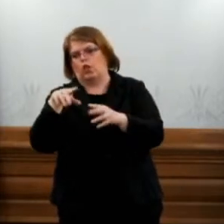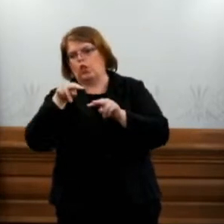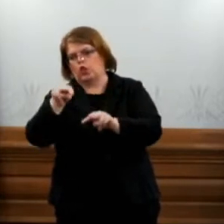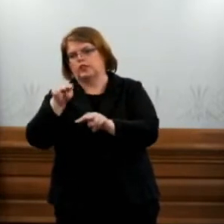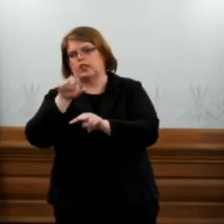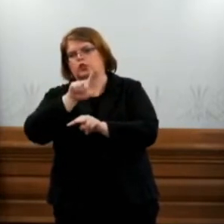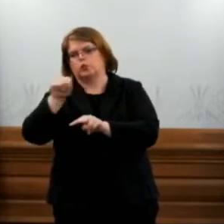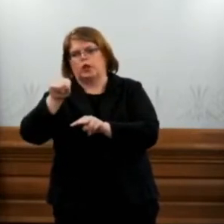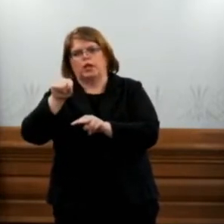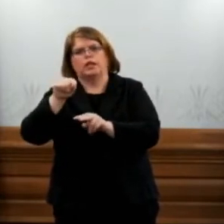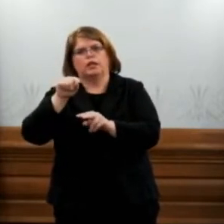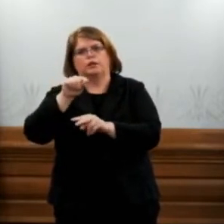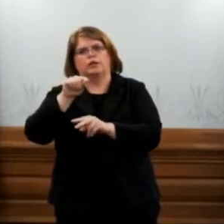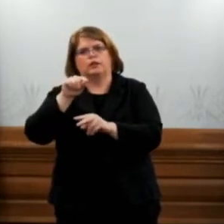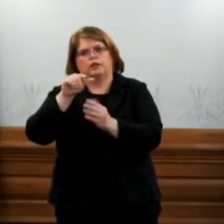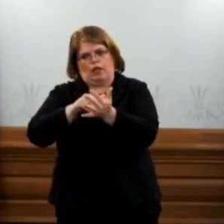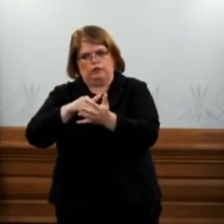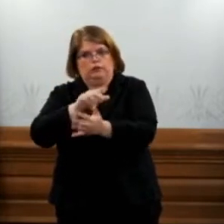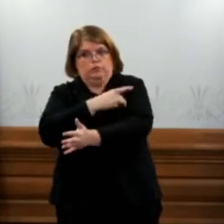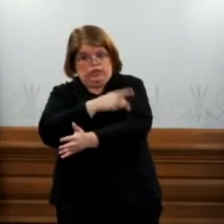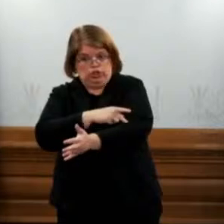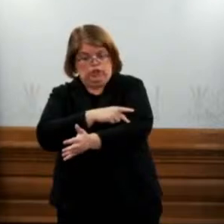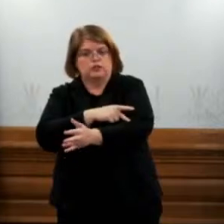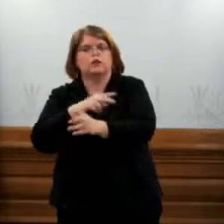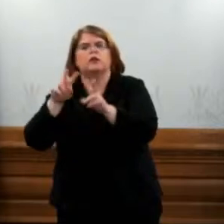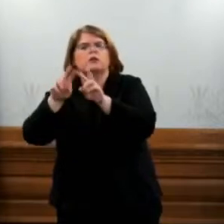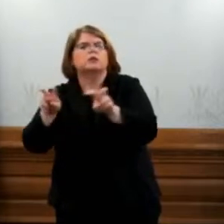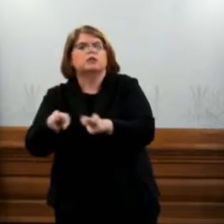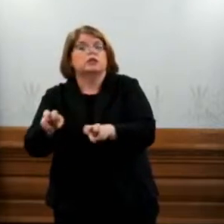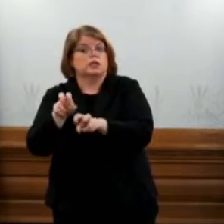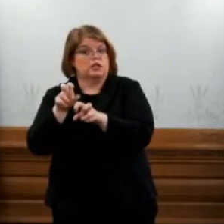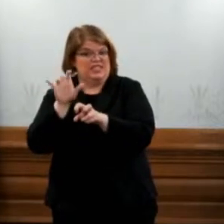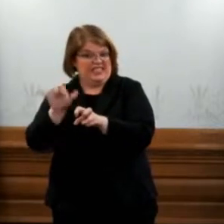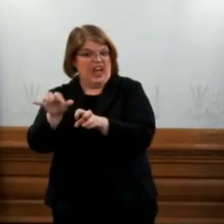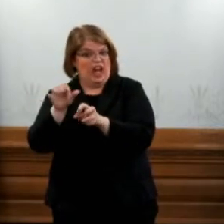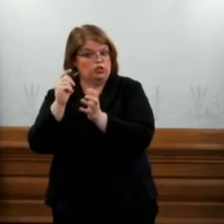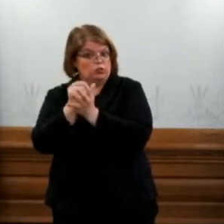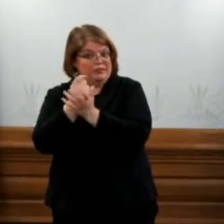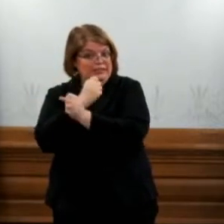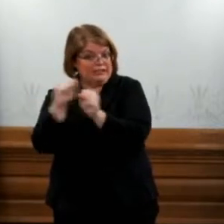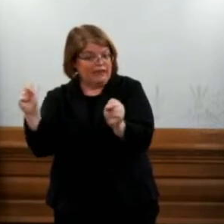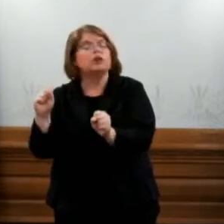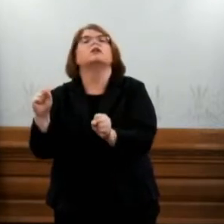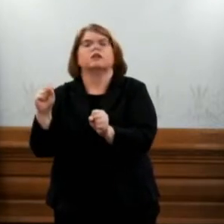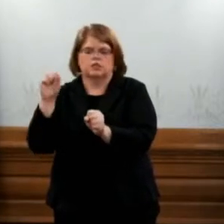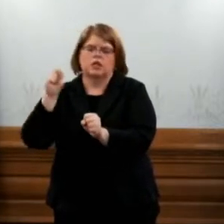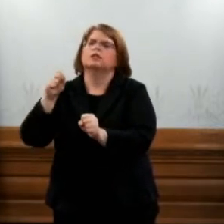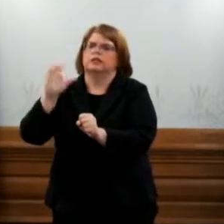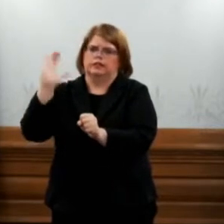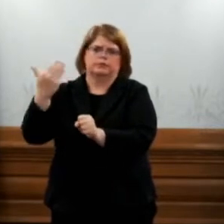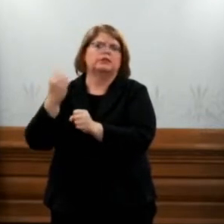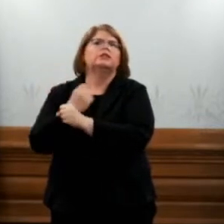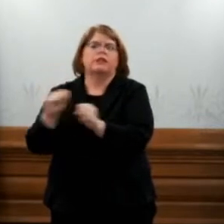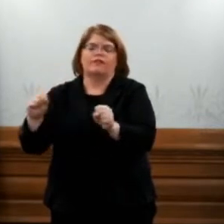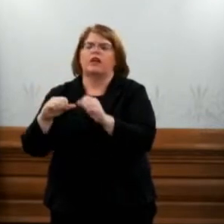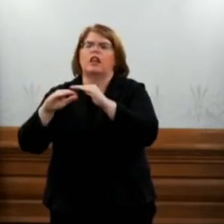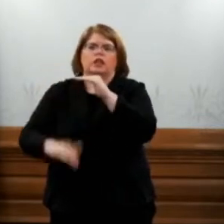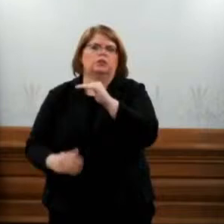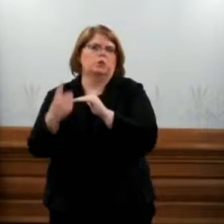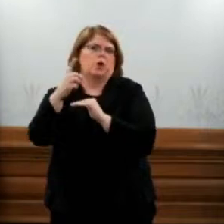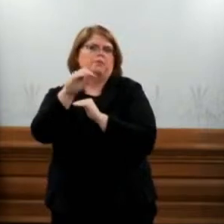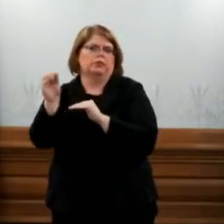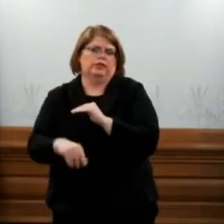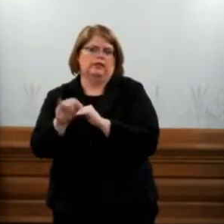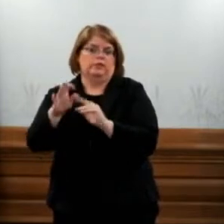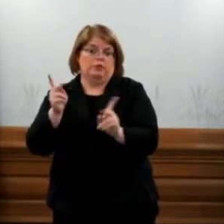at safety. So it was very safe with significant adverse events in only 1% or less of people that received